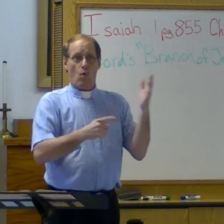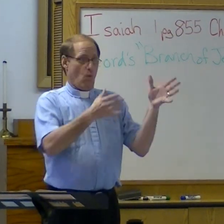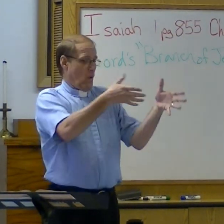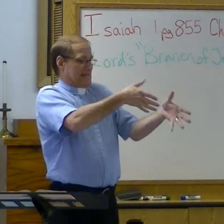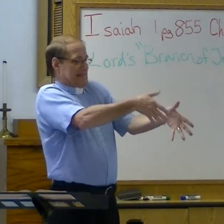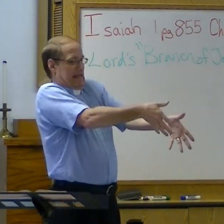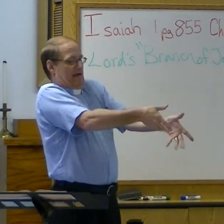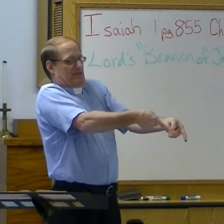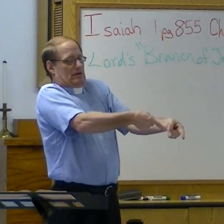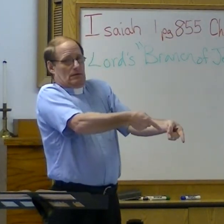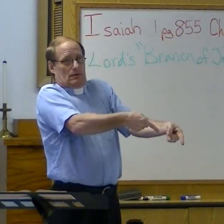What is left?